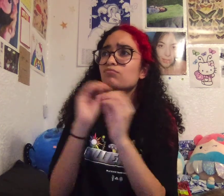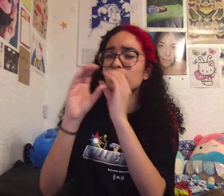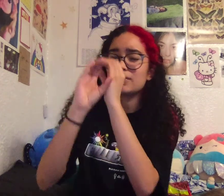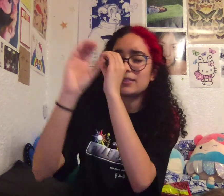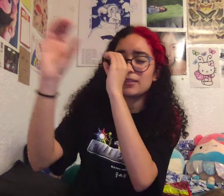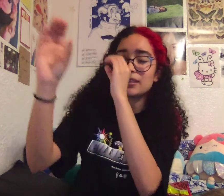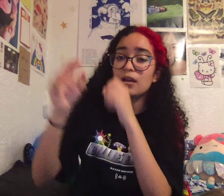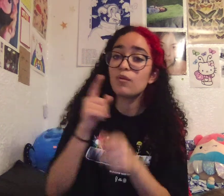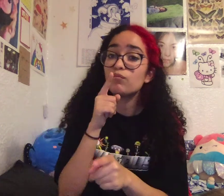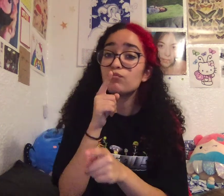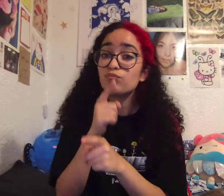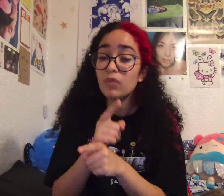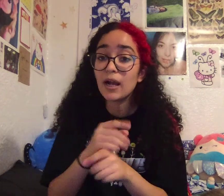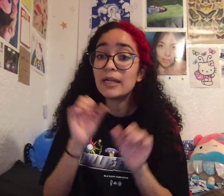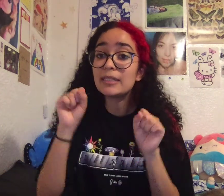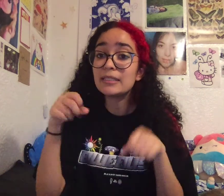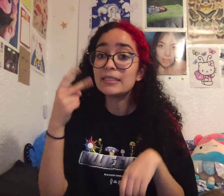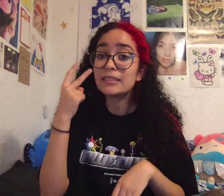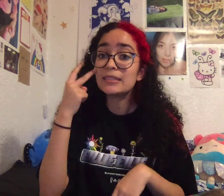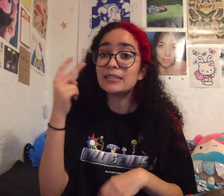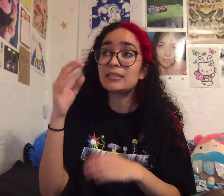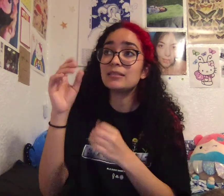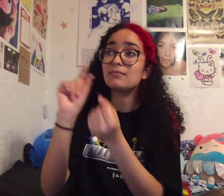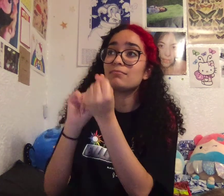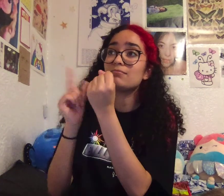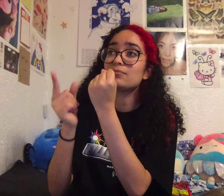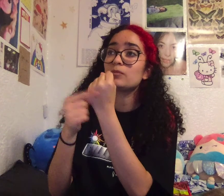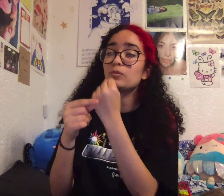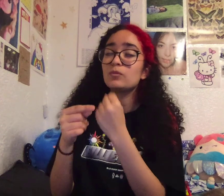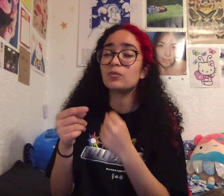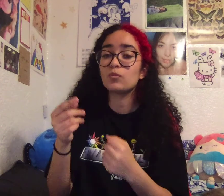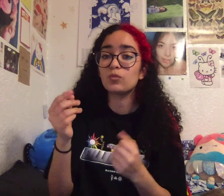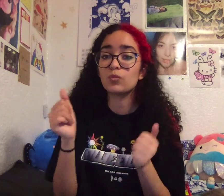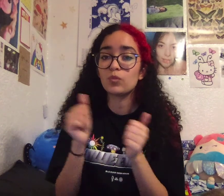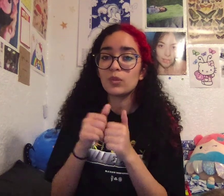see Saturn with your own eyes without a telescope.